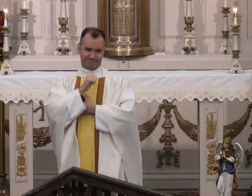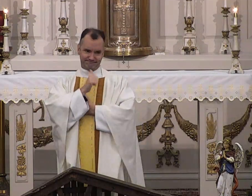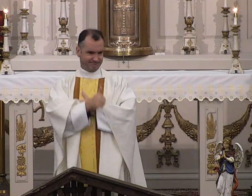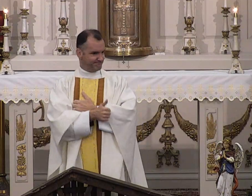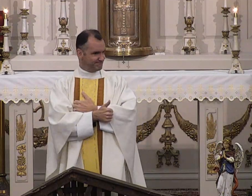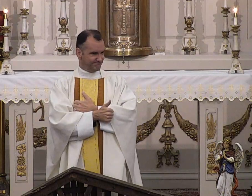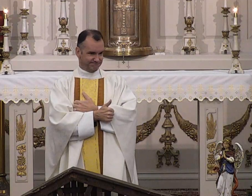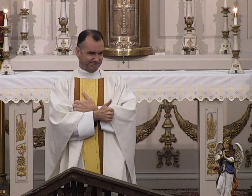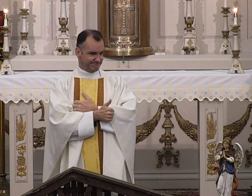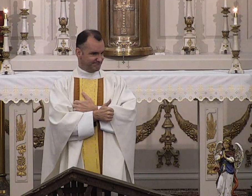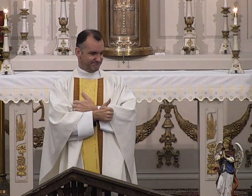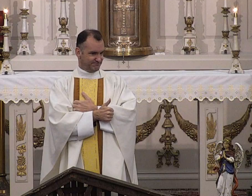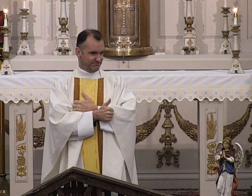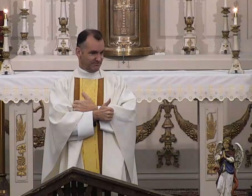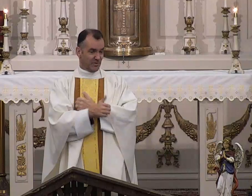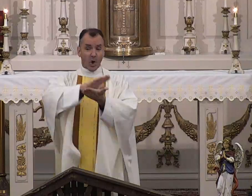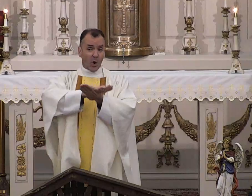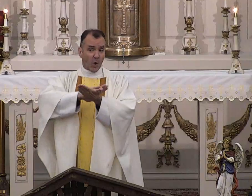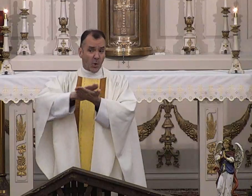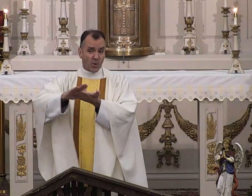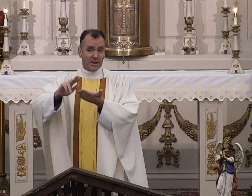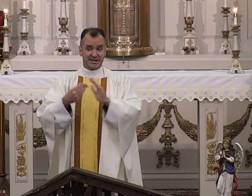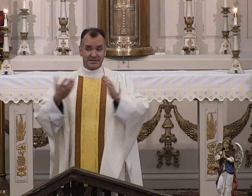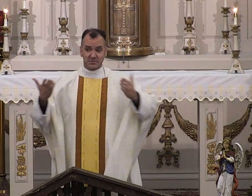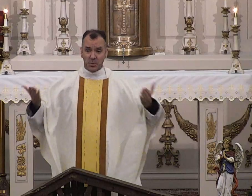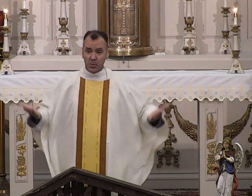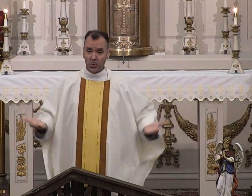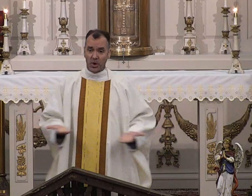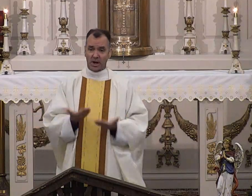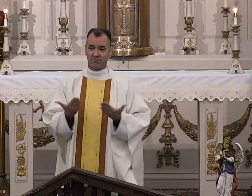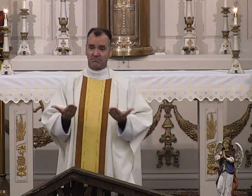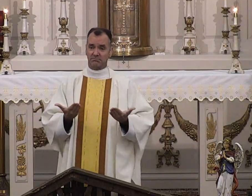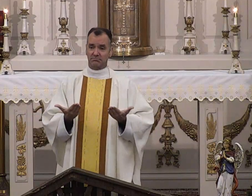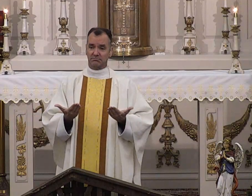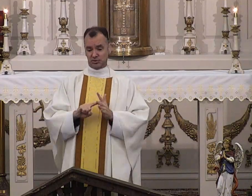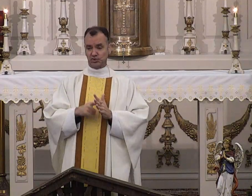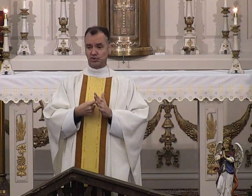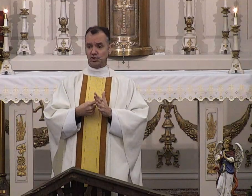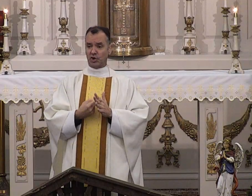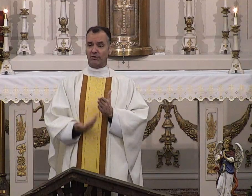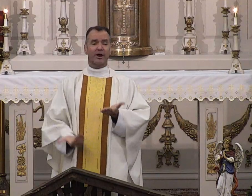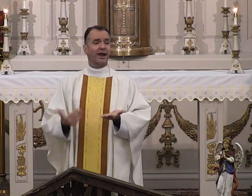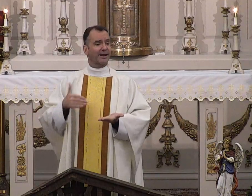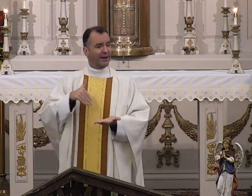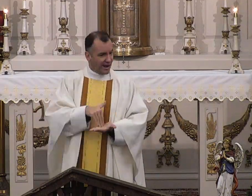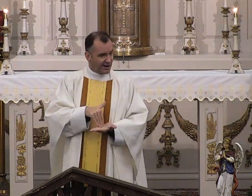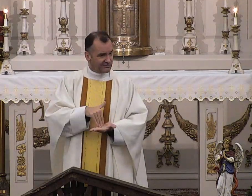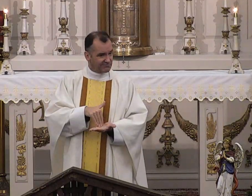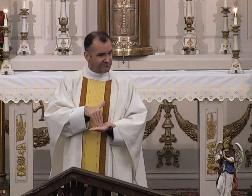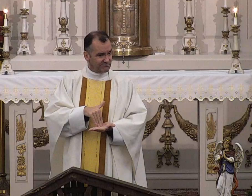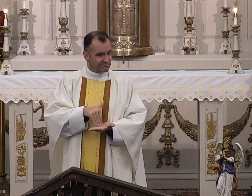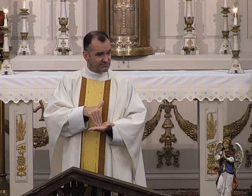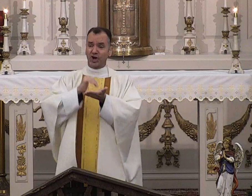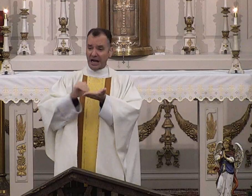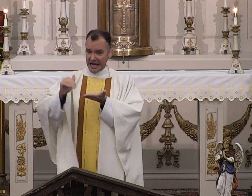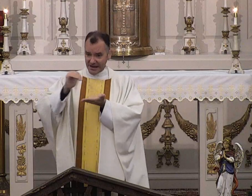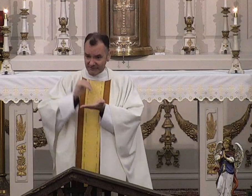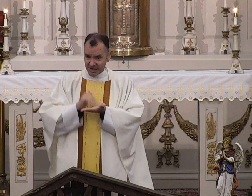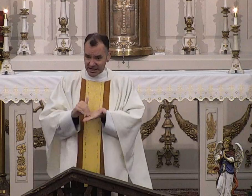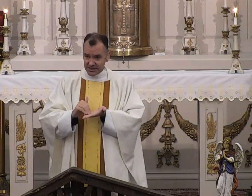doesn't mean that we would never sin. Holiness means that we start